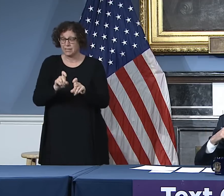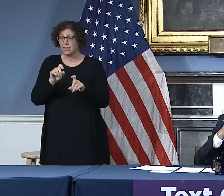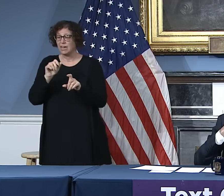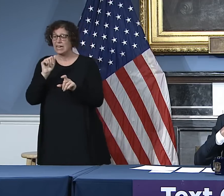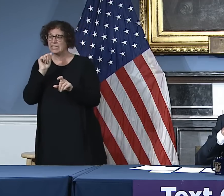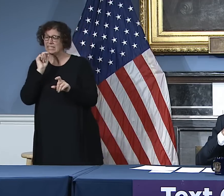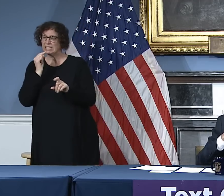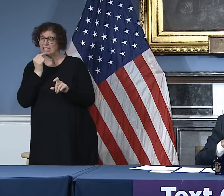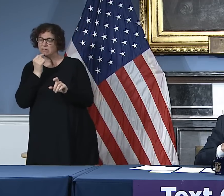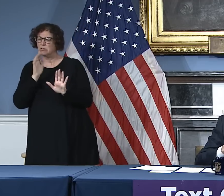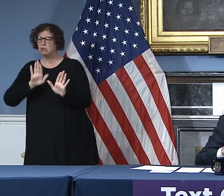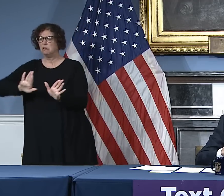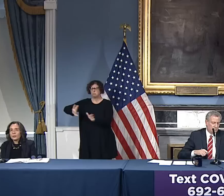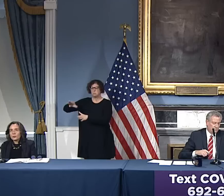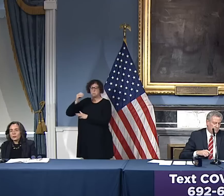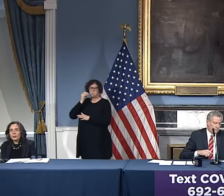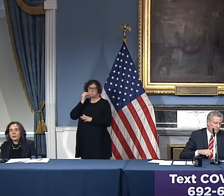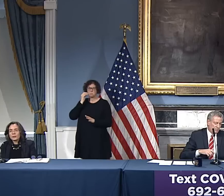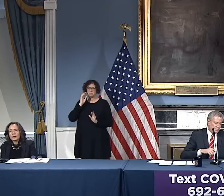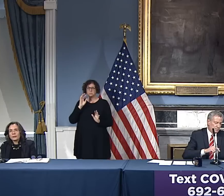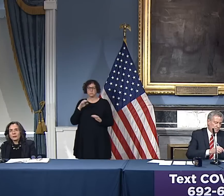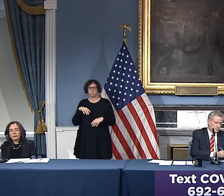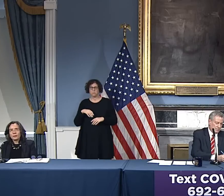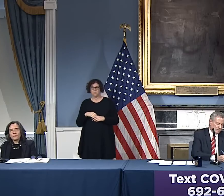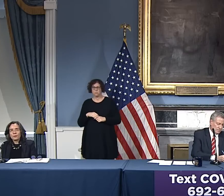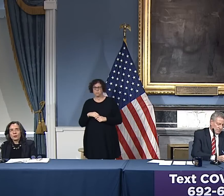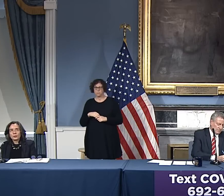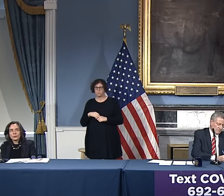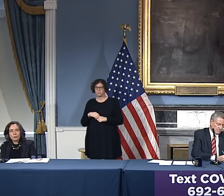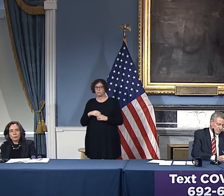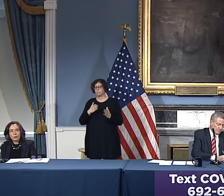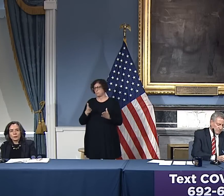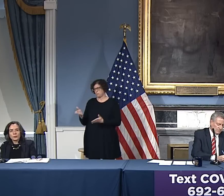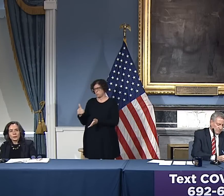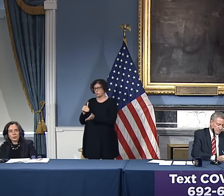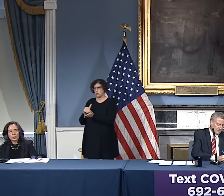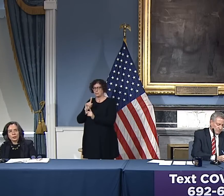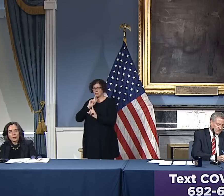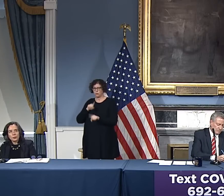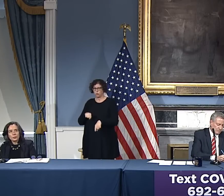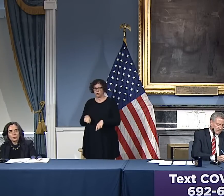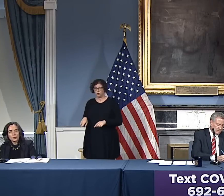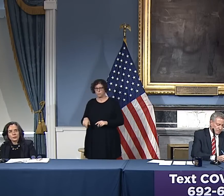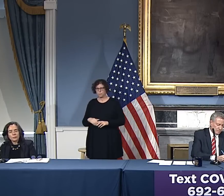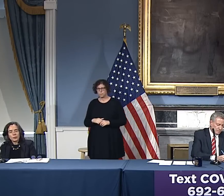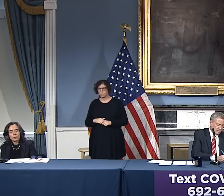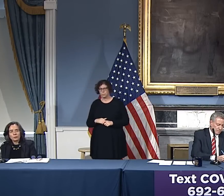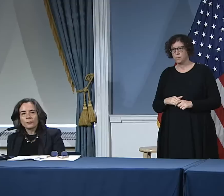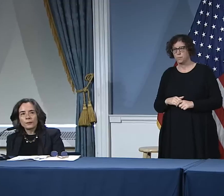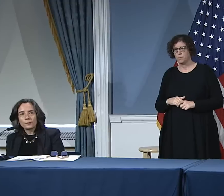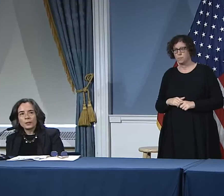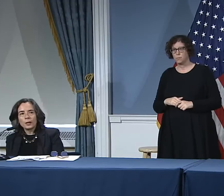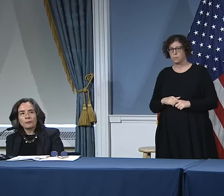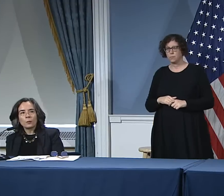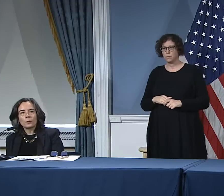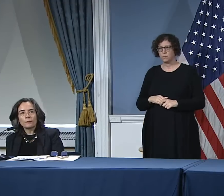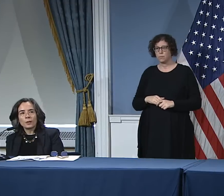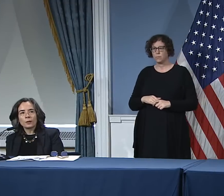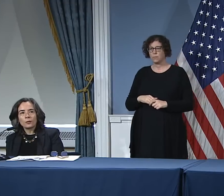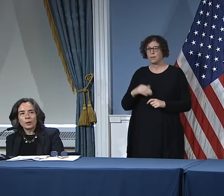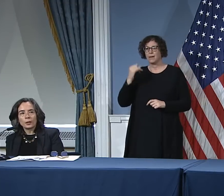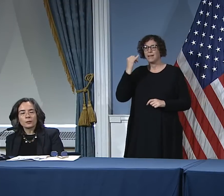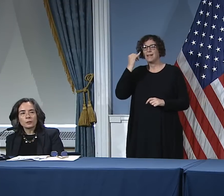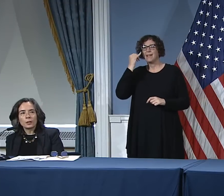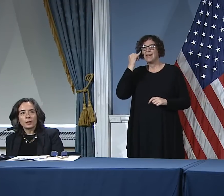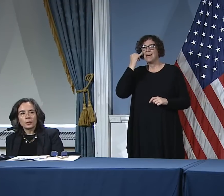want to speak to that, Commissioner? Certainly, I think to the extent that they fall into the prioritization categories of being over 50, having one of